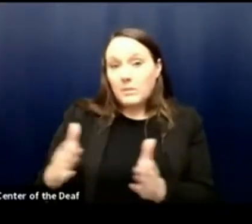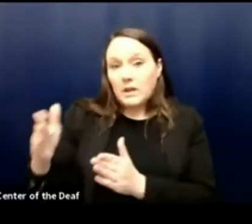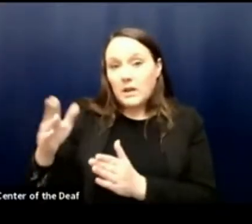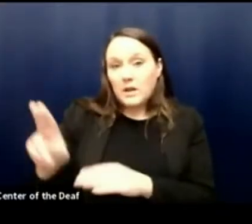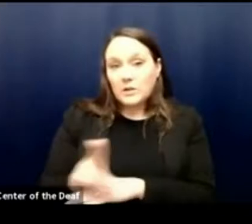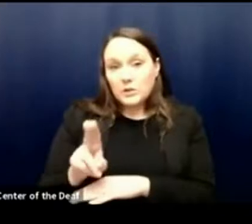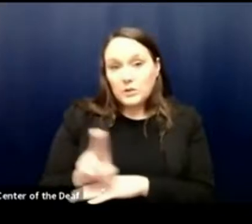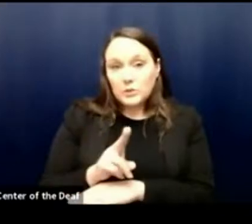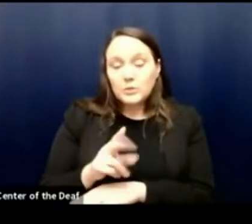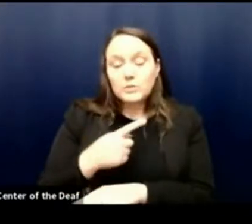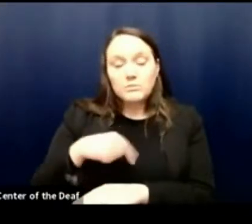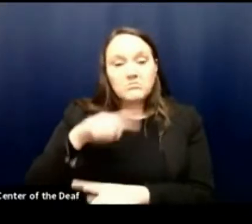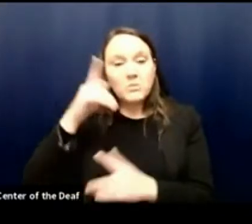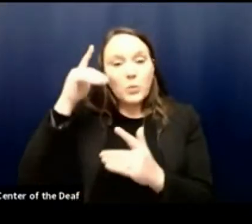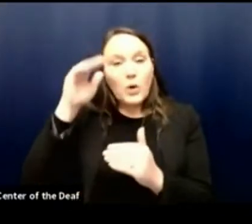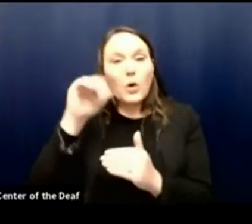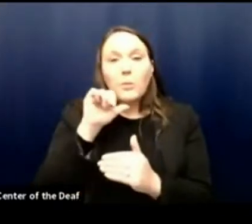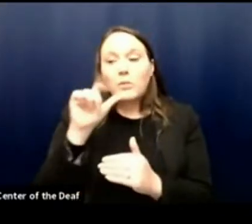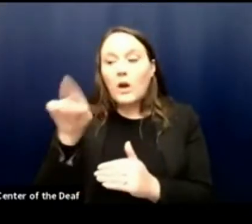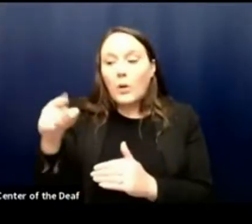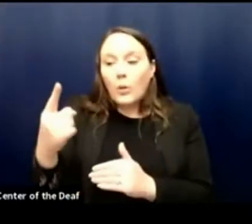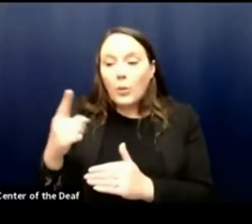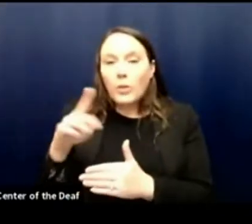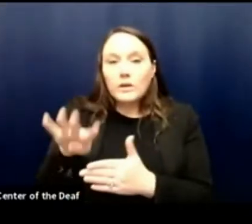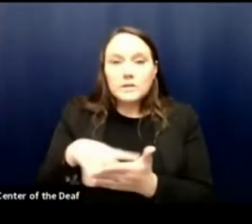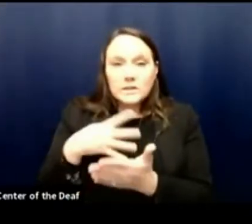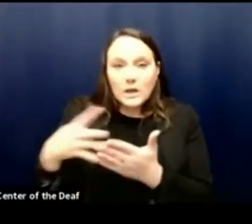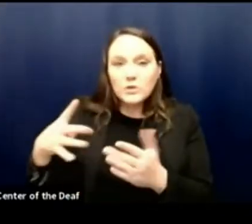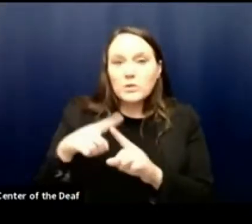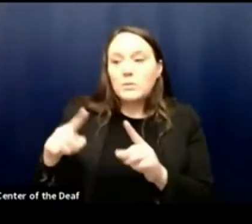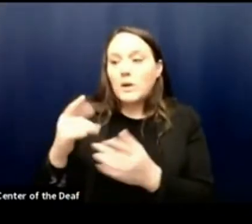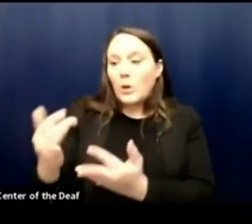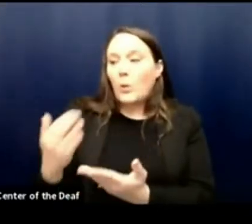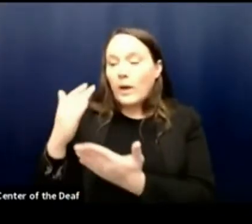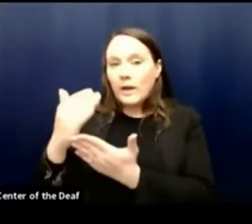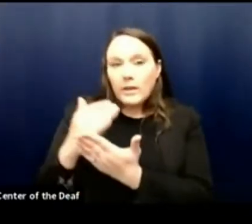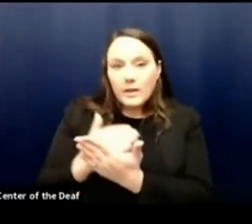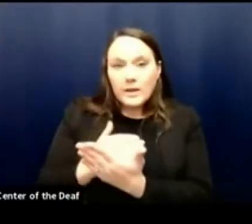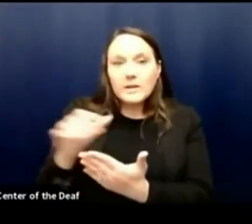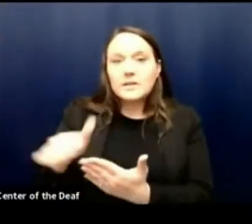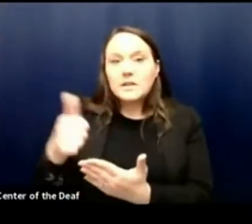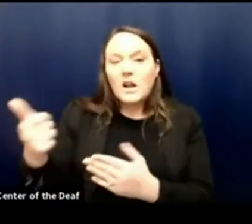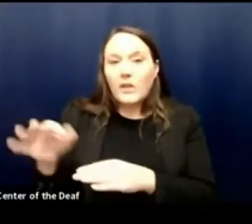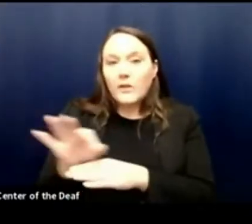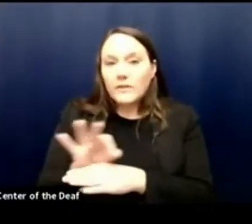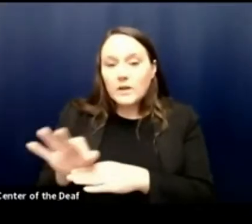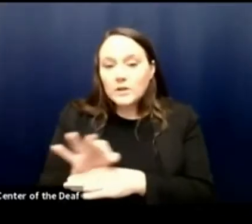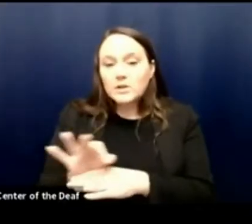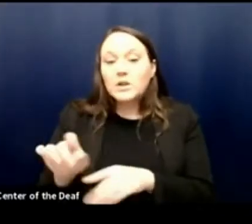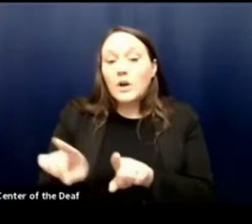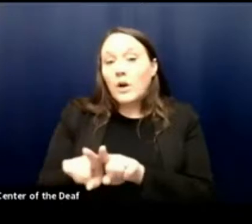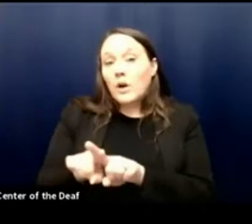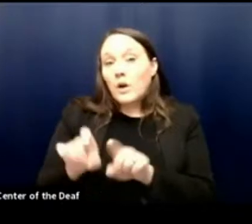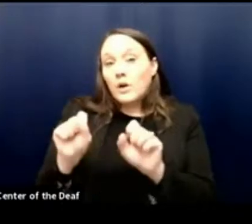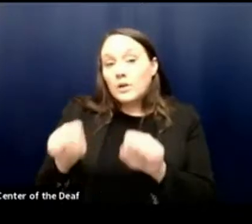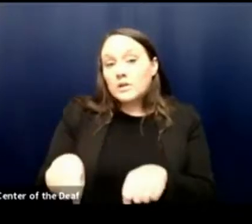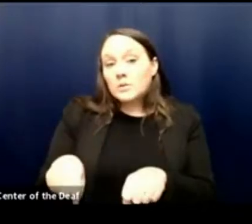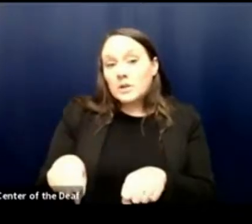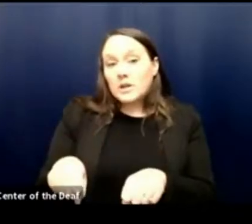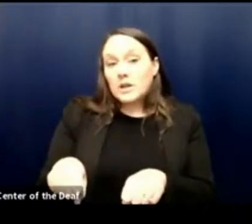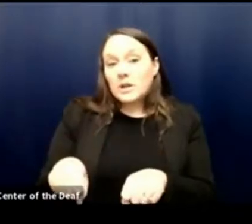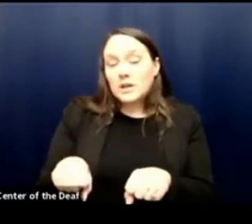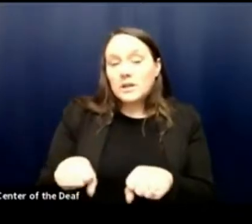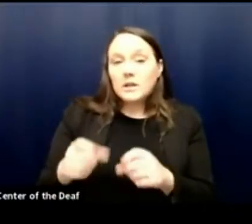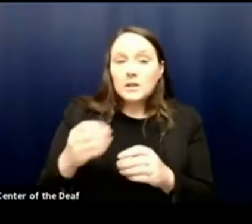serve not just scheduling, but waitlisting and other functions, and also serve as a way for us to streamline